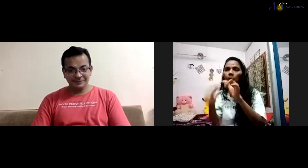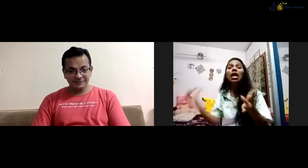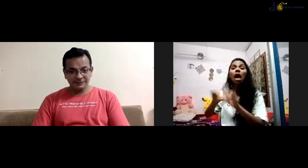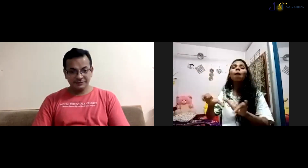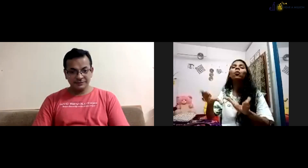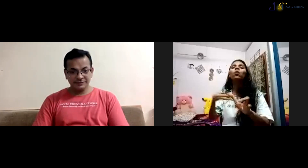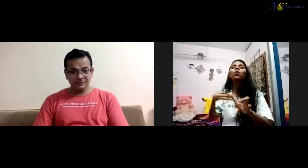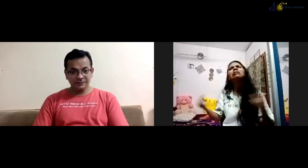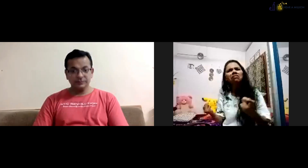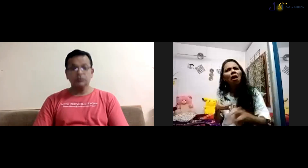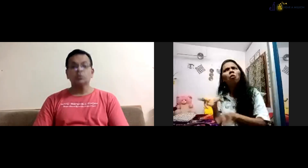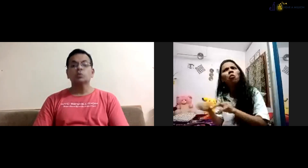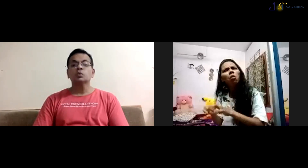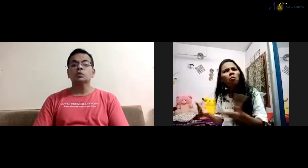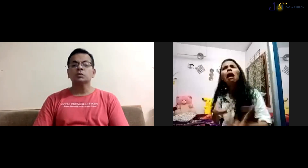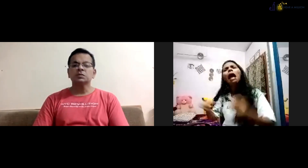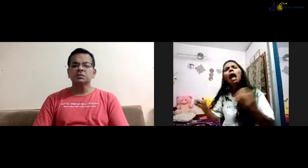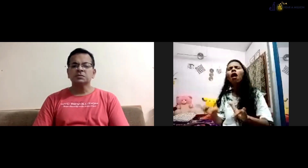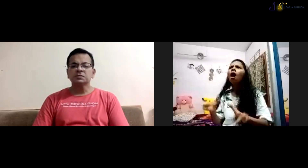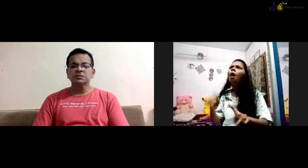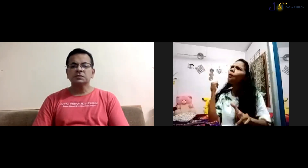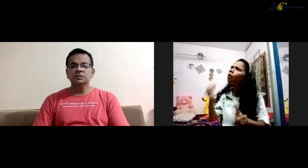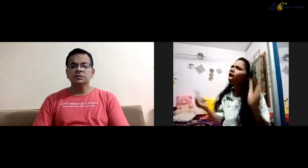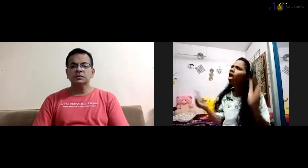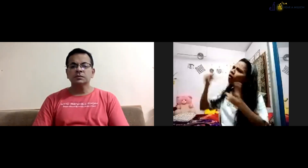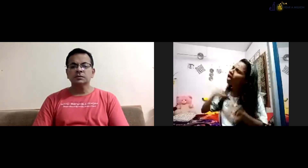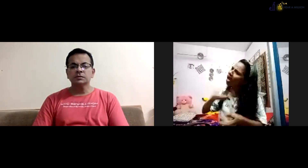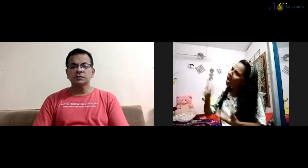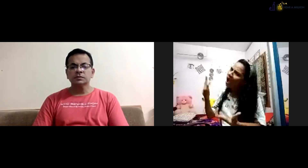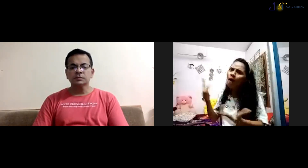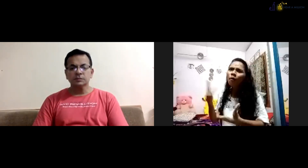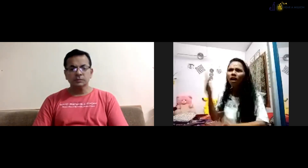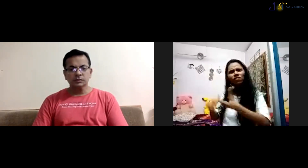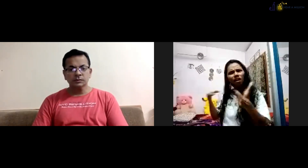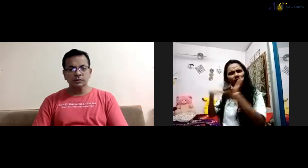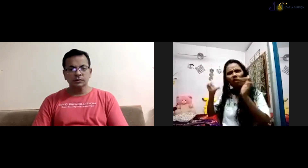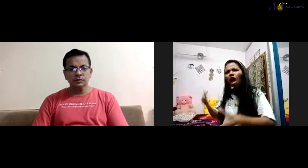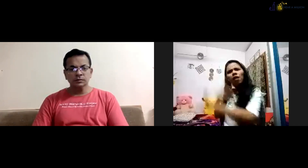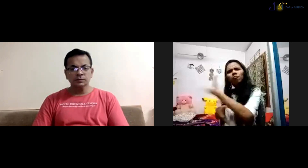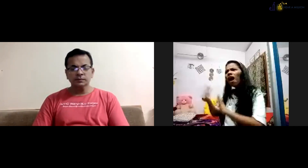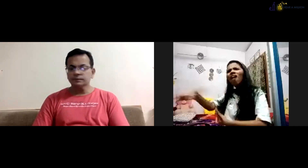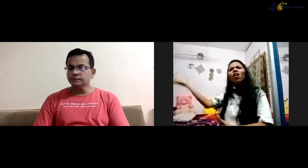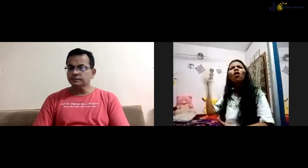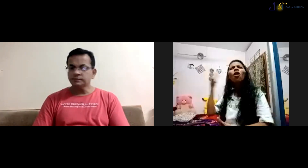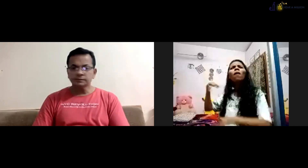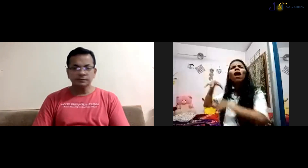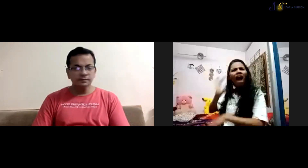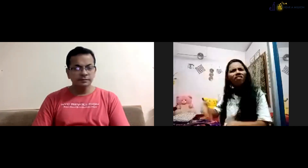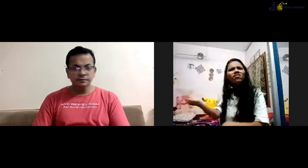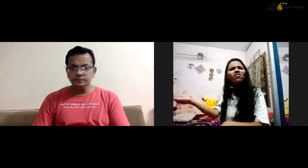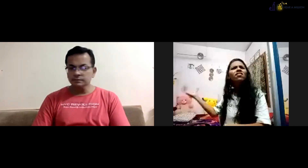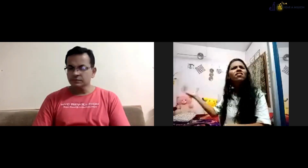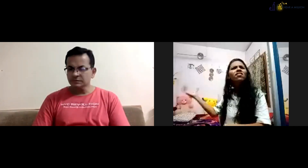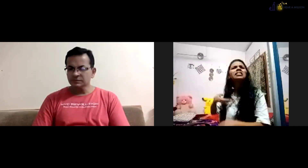me. But when earlier when I did BCA core, I was like, okay, I can do the computer work. They were thinking that I have